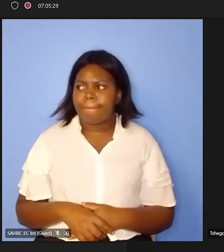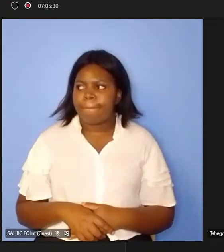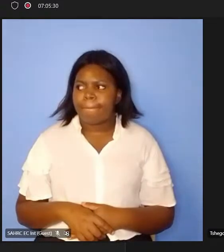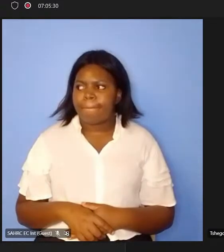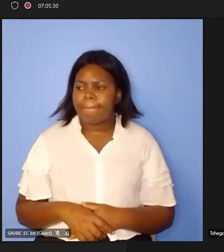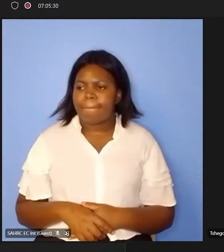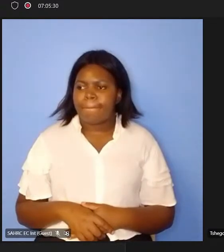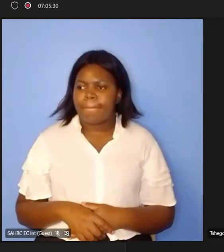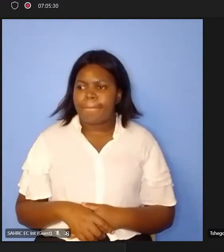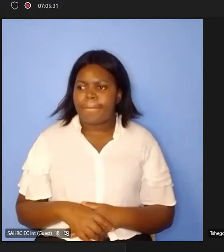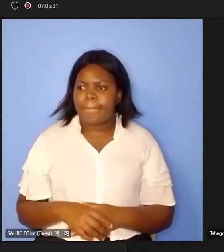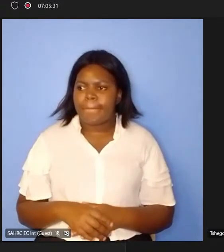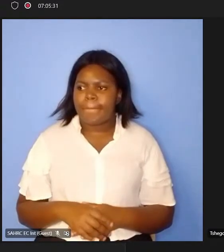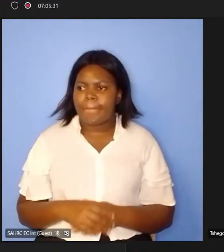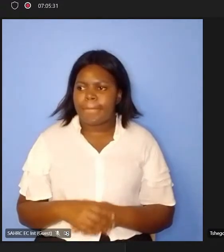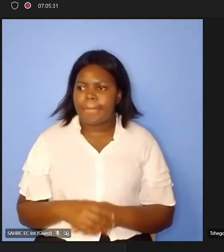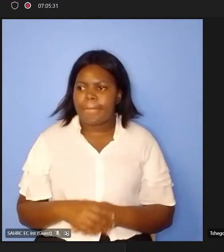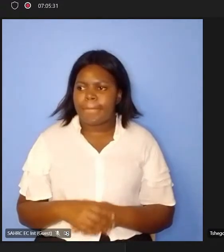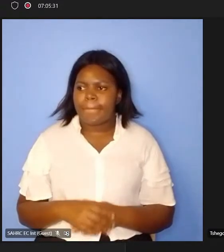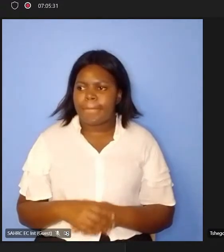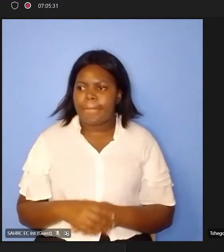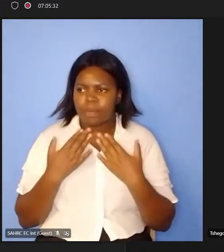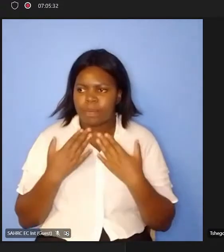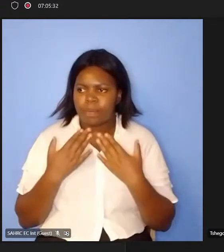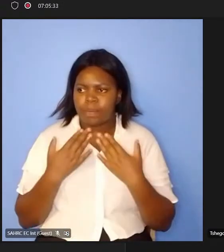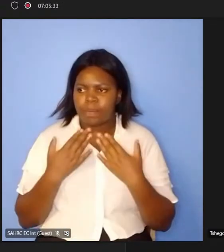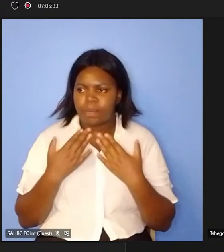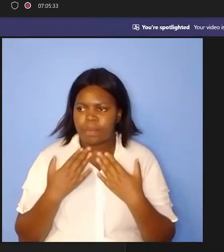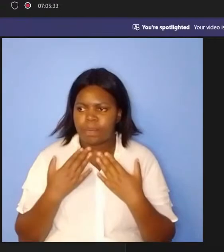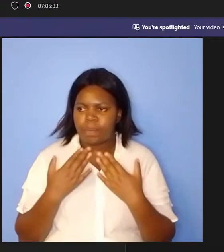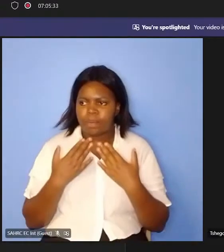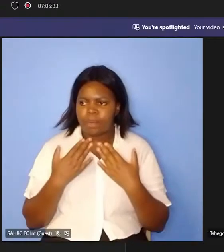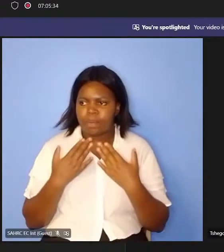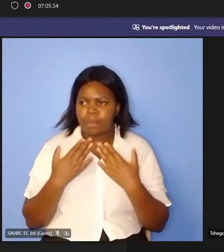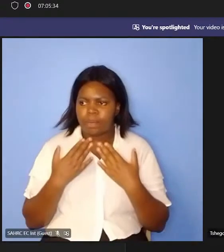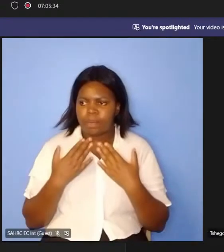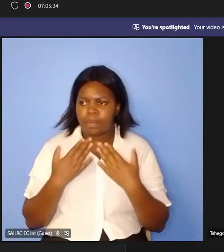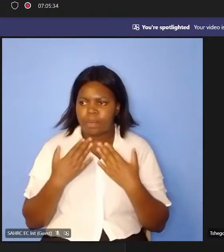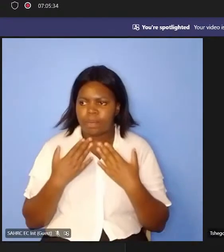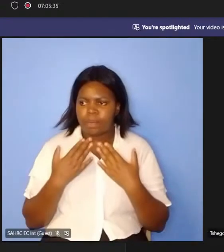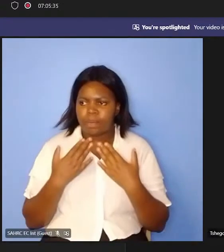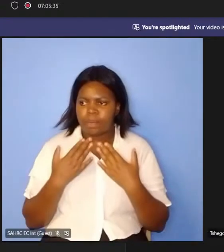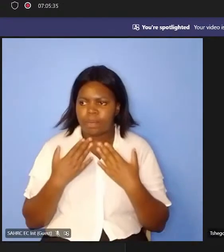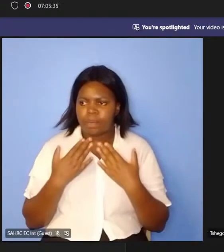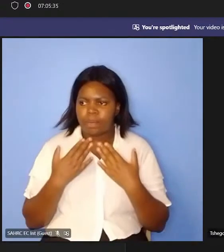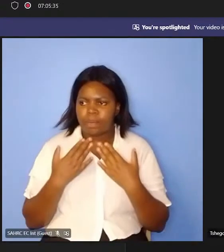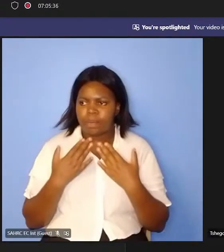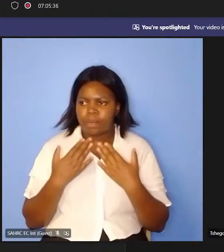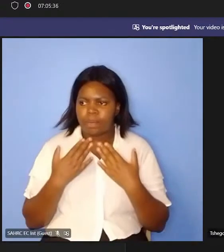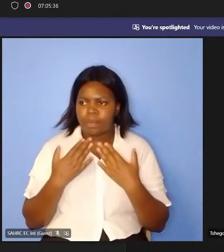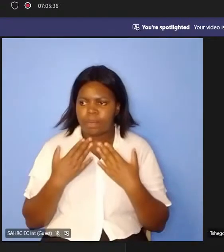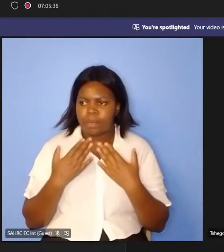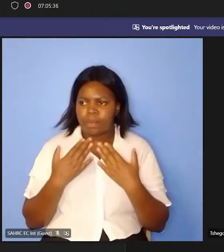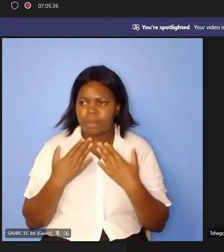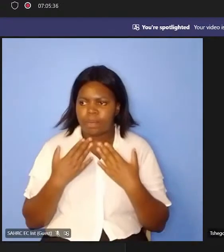Thank you so much, Ms. Butler. I think we've come to the end of your submission and our questions